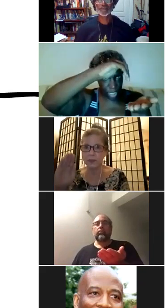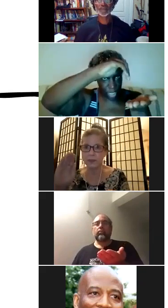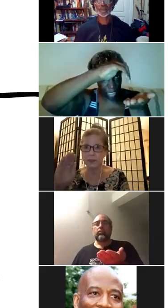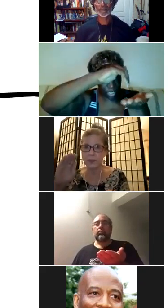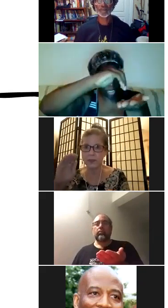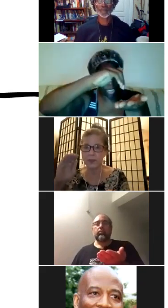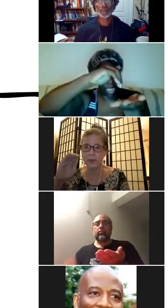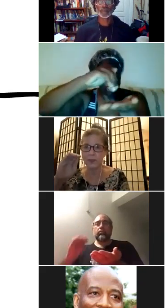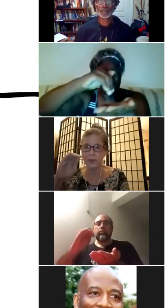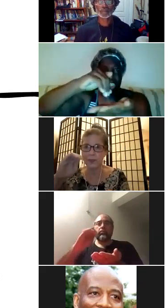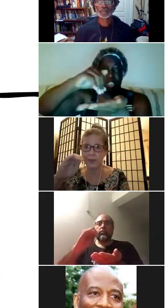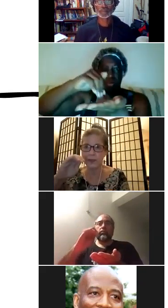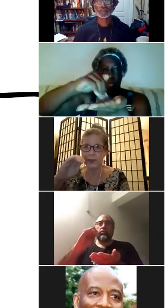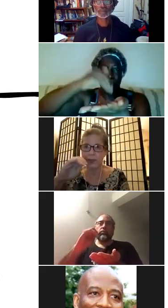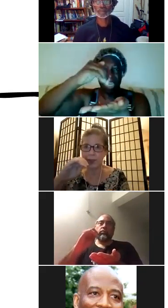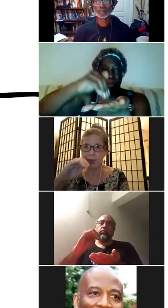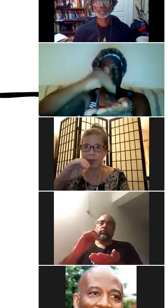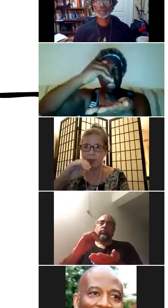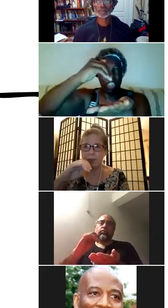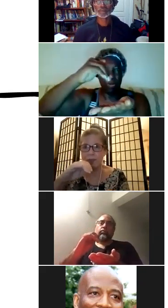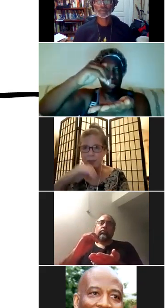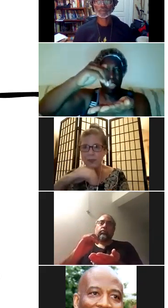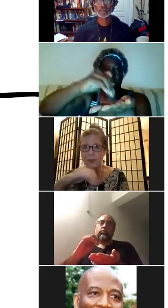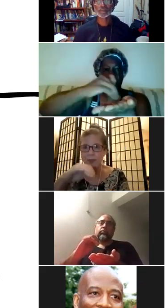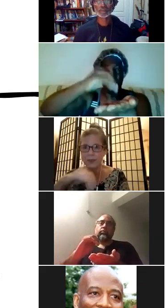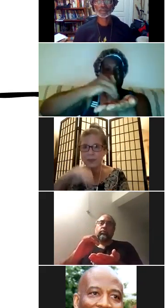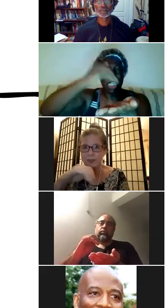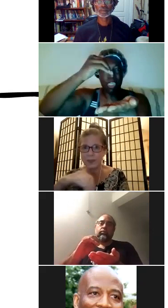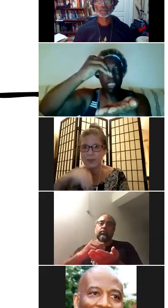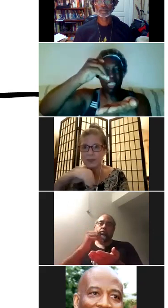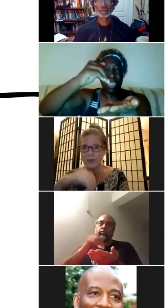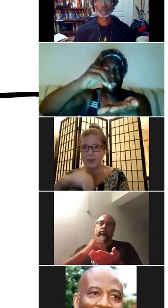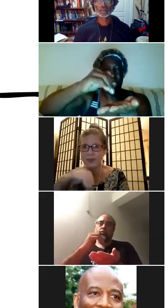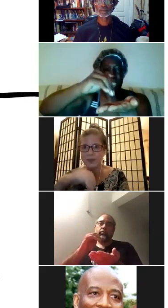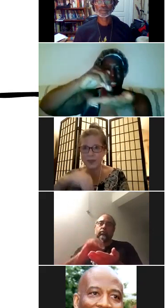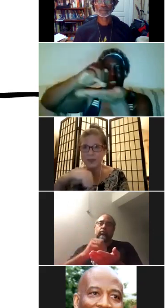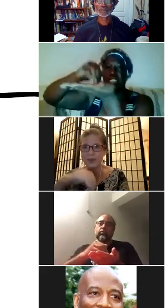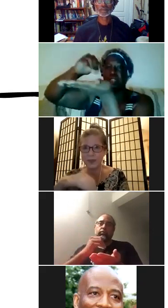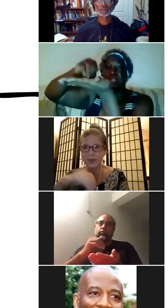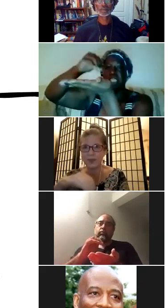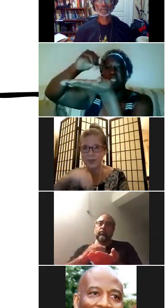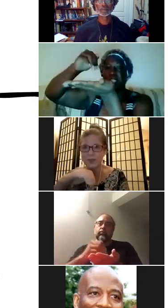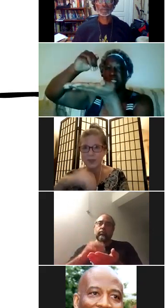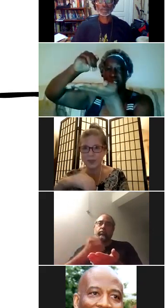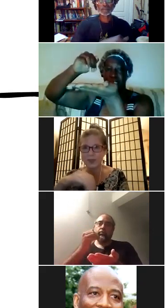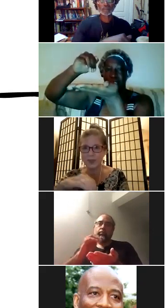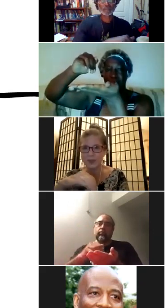fingers, and you're just swiping it towards you. Excuse me. Excuse